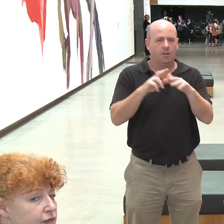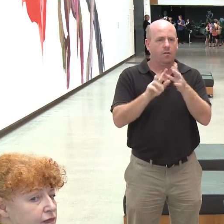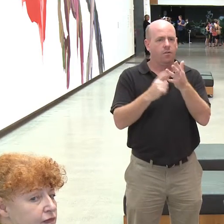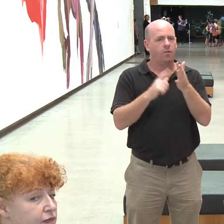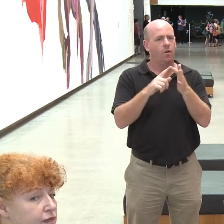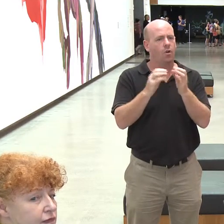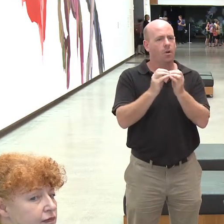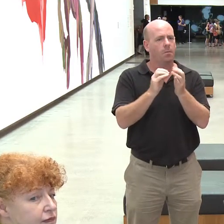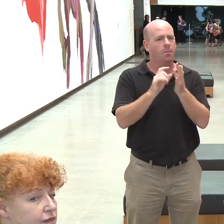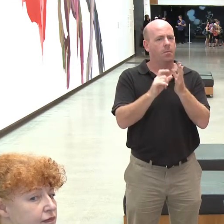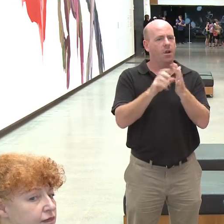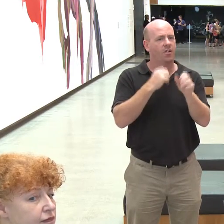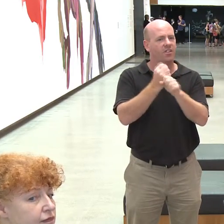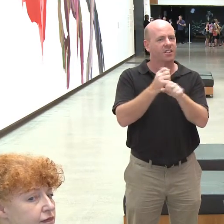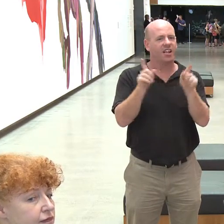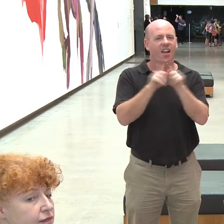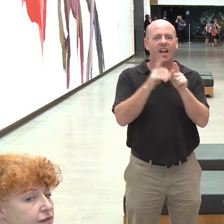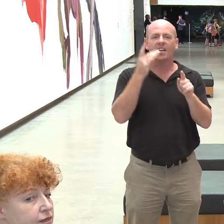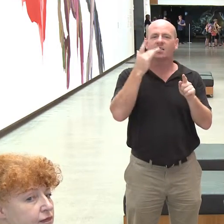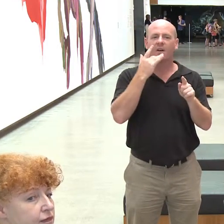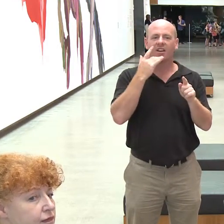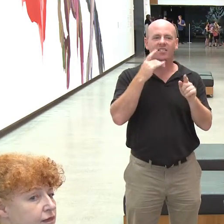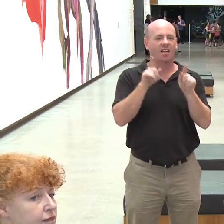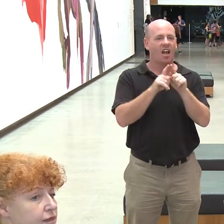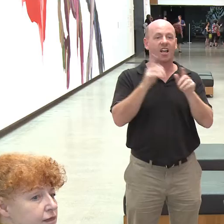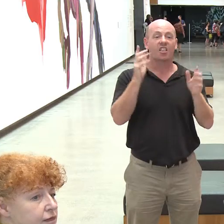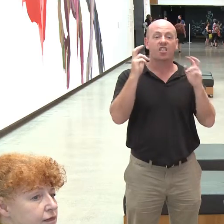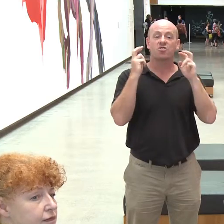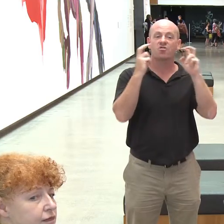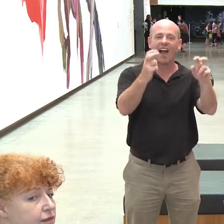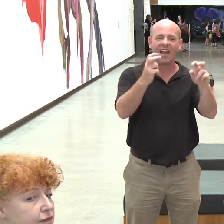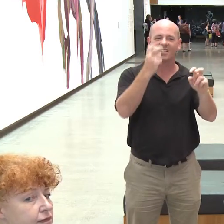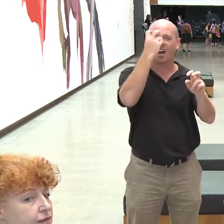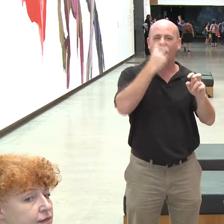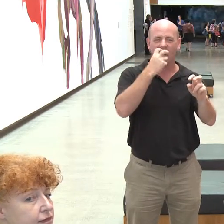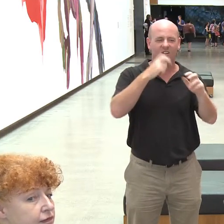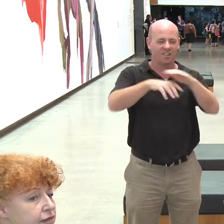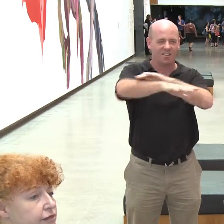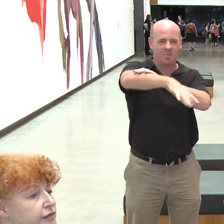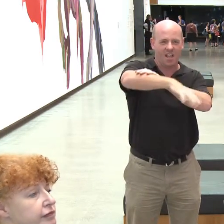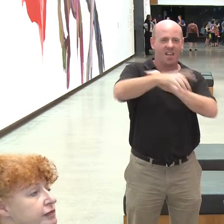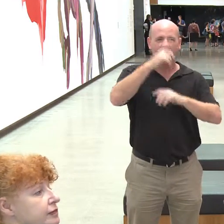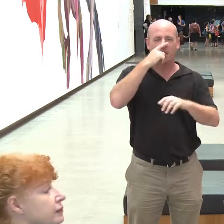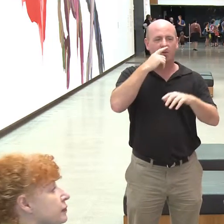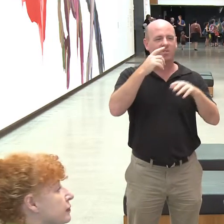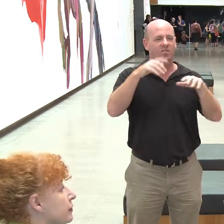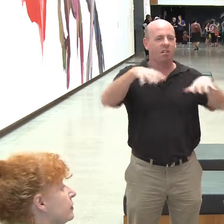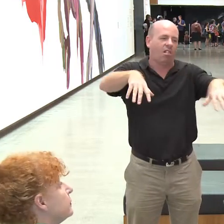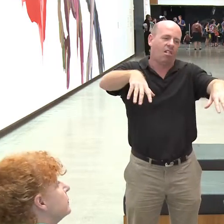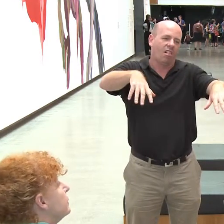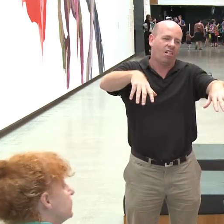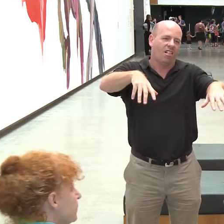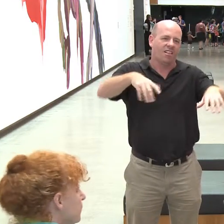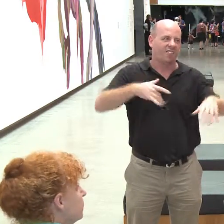of those hands going through the trains, going to the gulag. I didn't feel